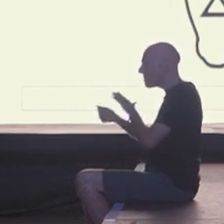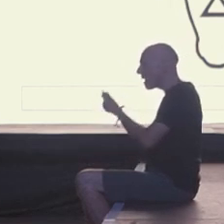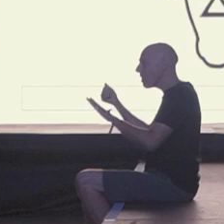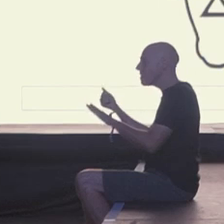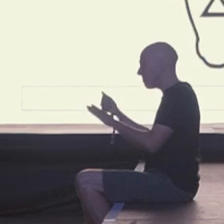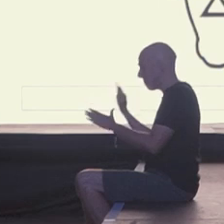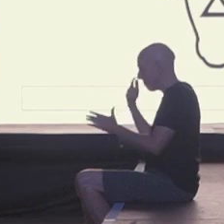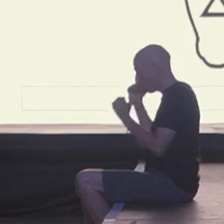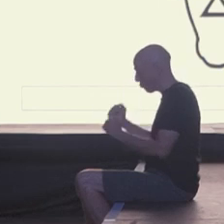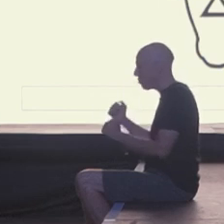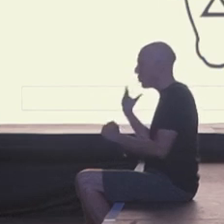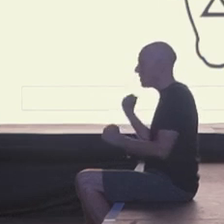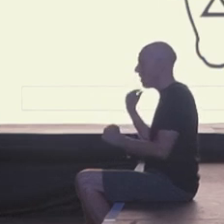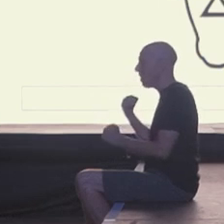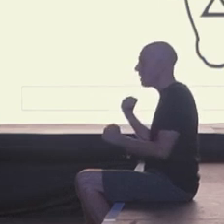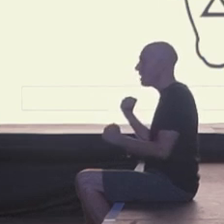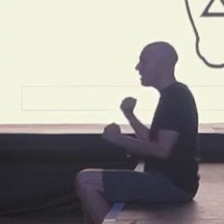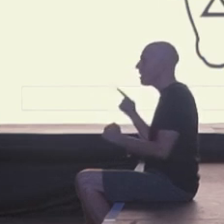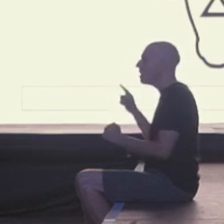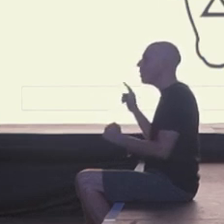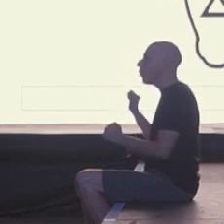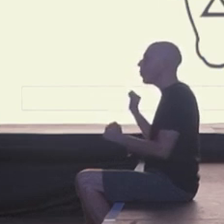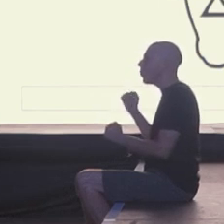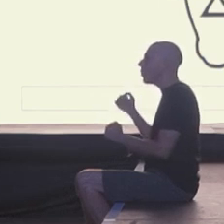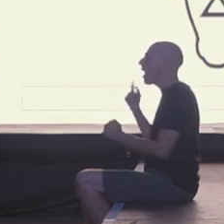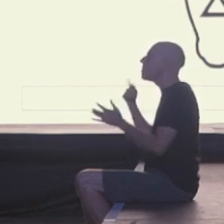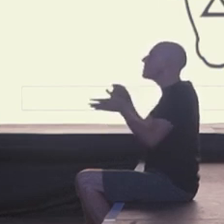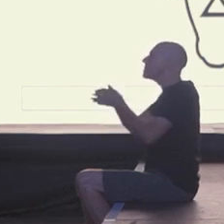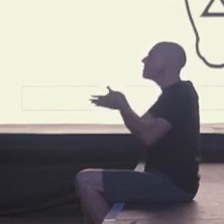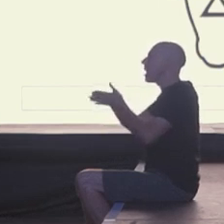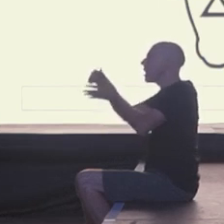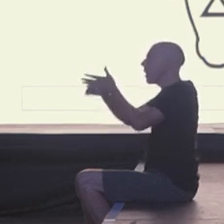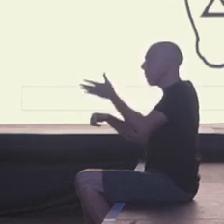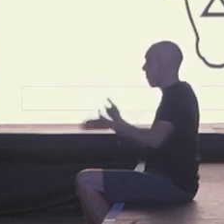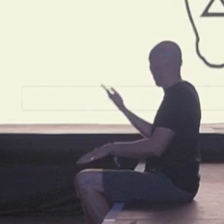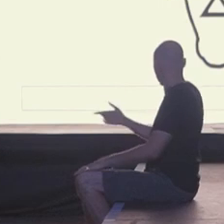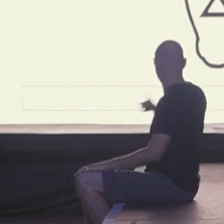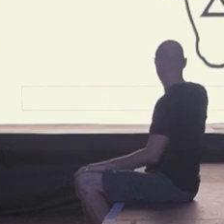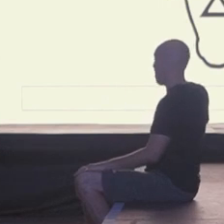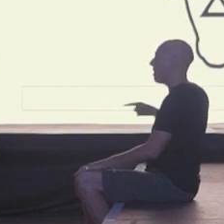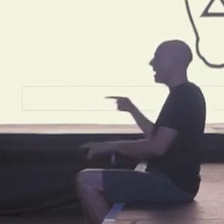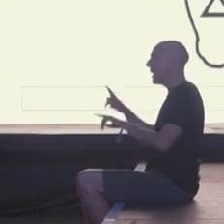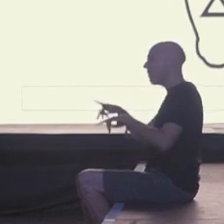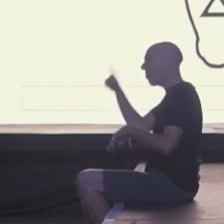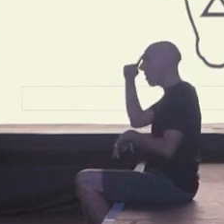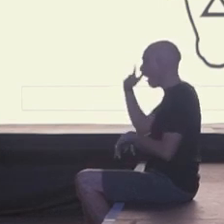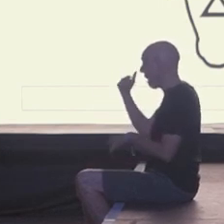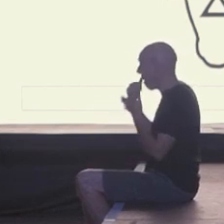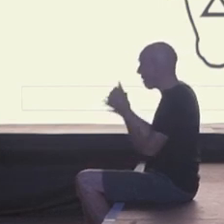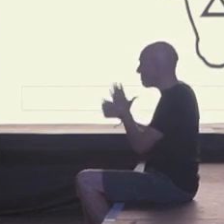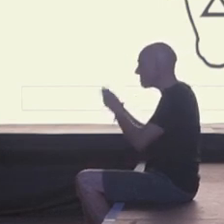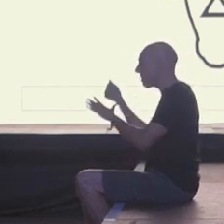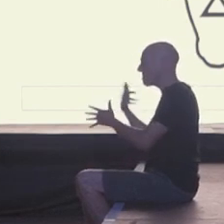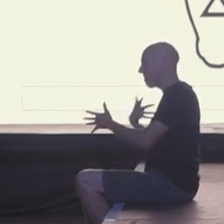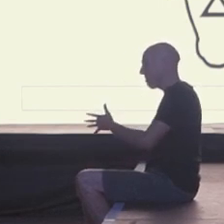so useful. And actually, we're going to have a little sign-up sheet afterwards on the table. So if you want to come, give us your email. And if you want to get more involved